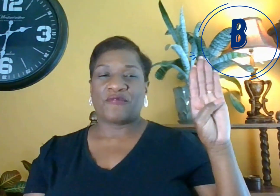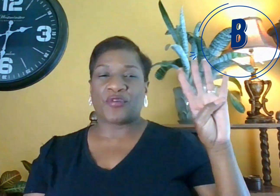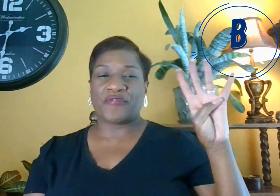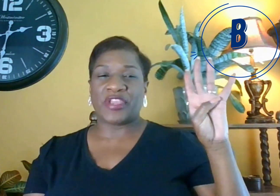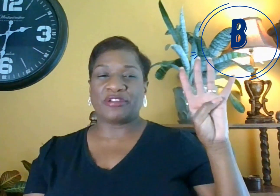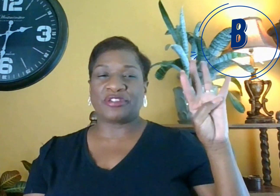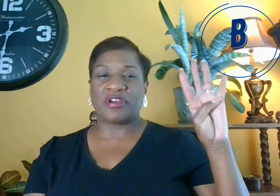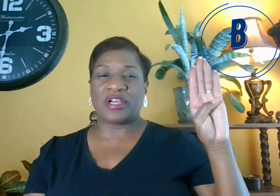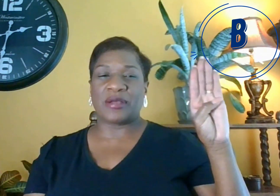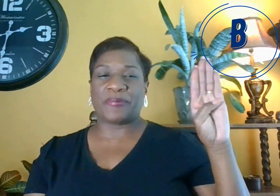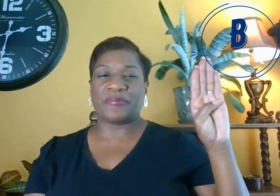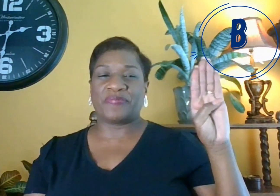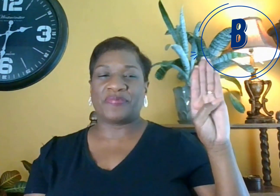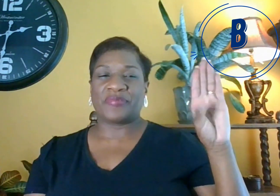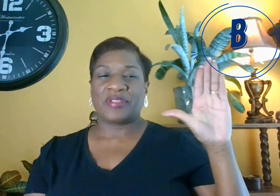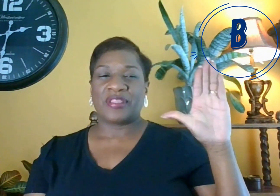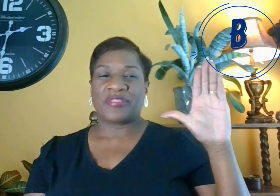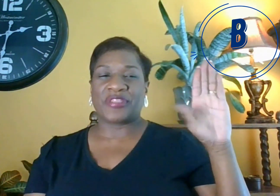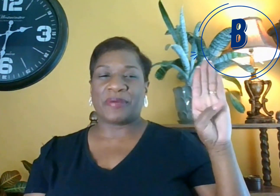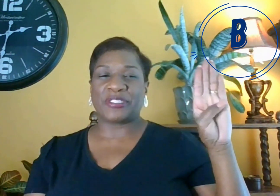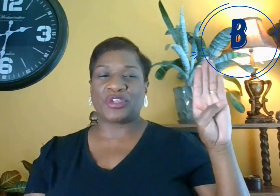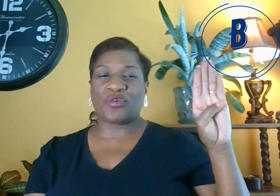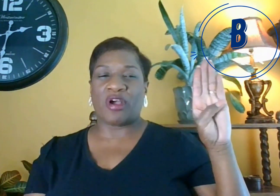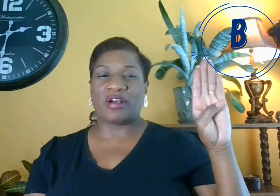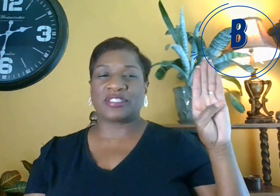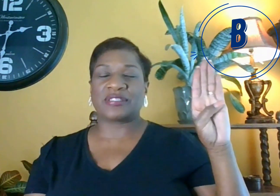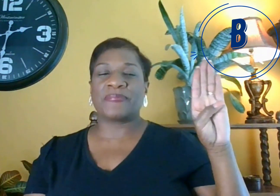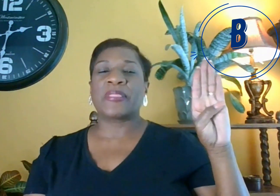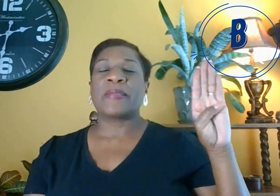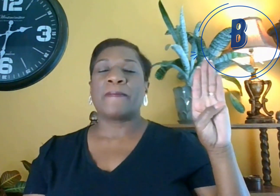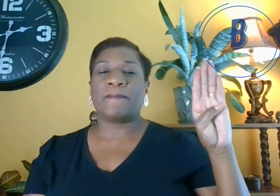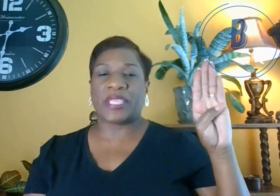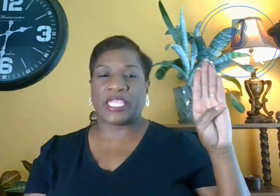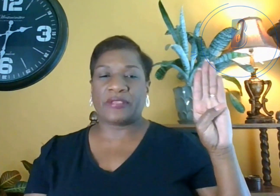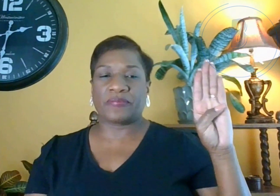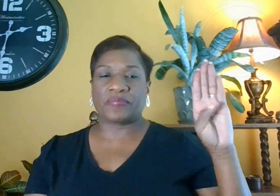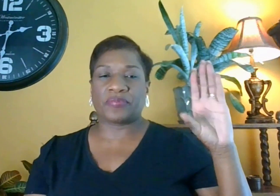4 fingers are up, thumb is across. B.